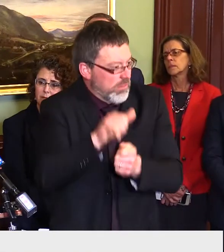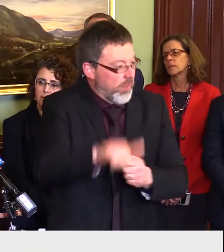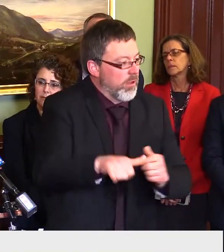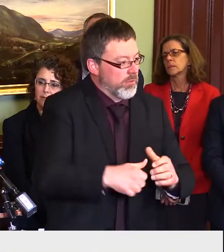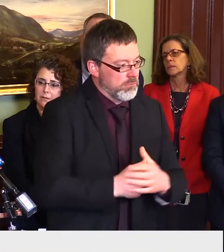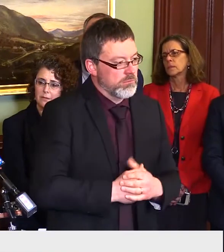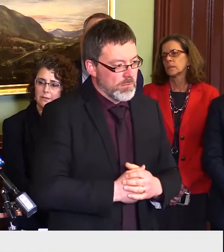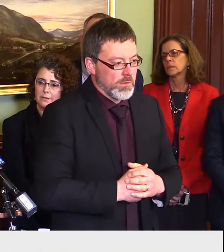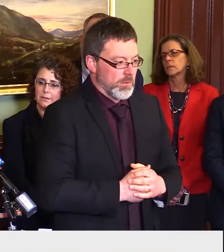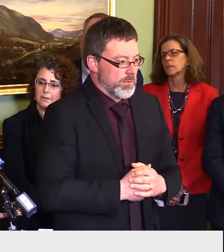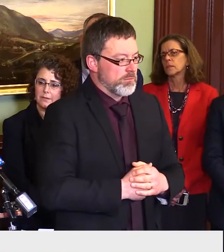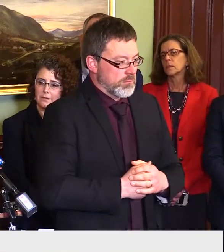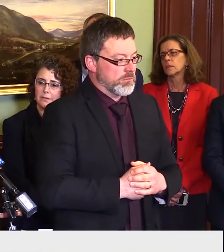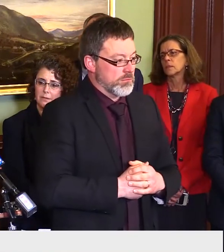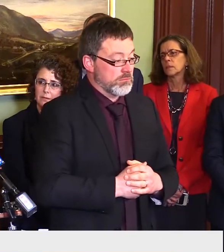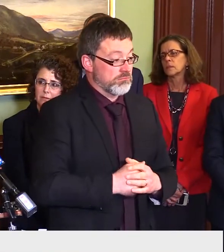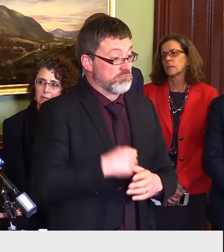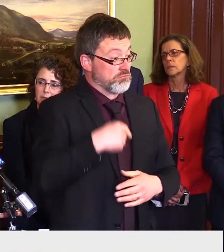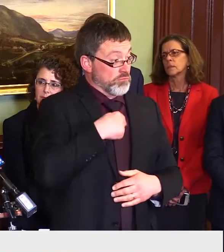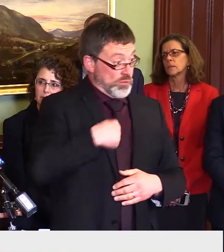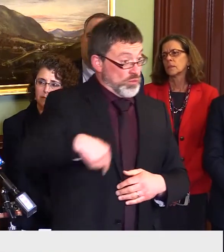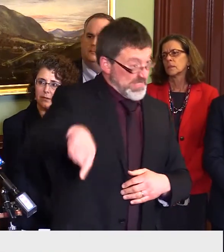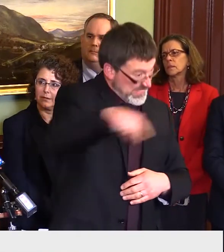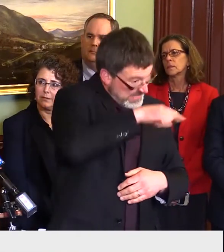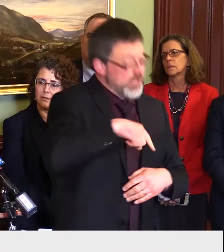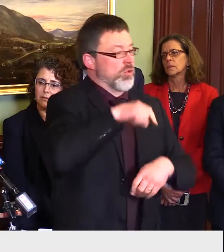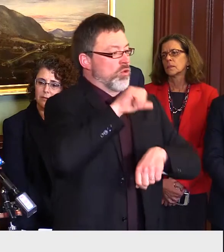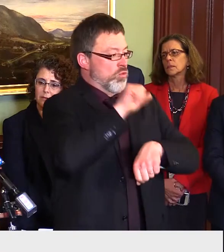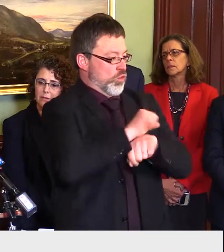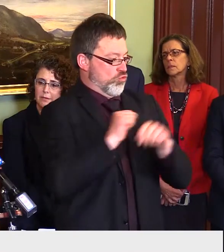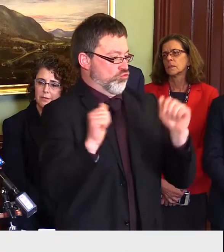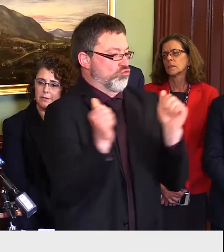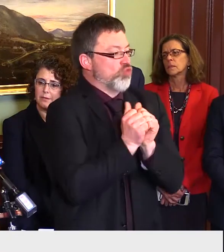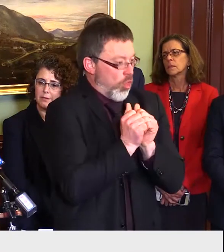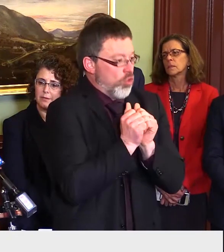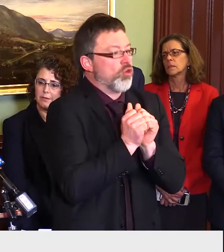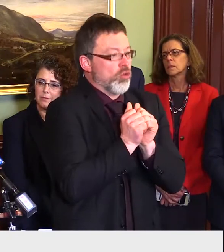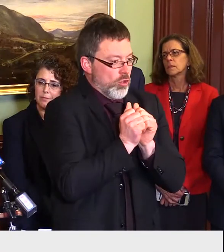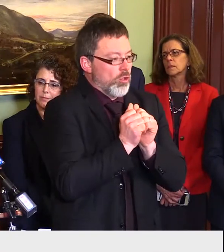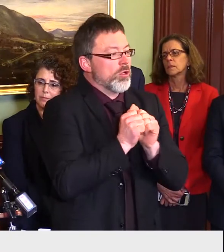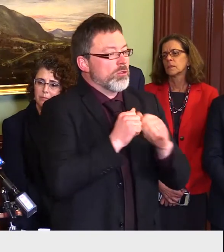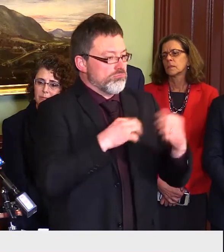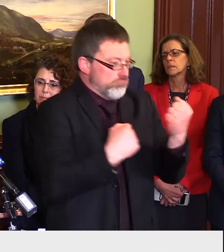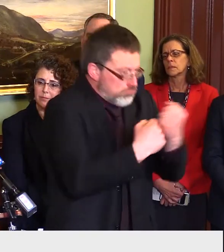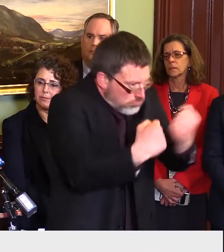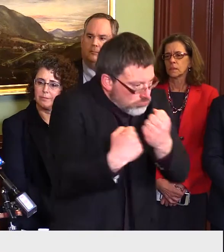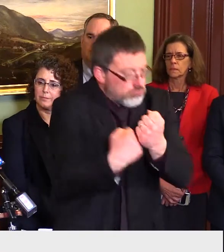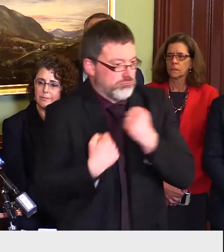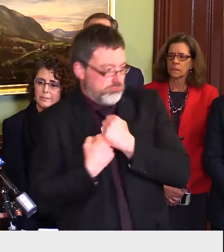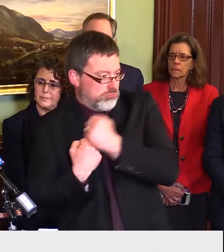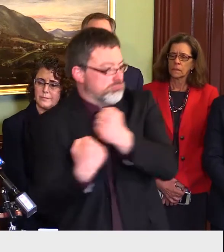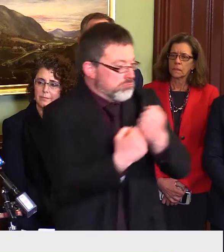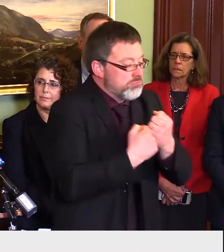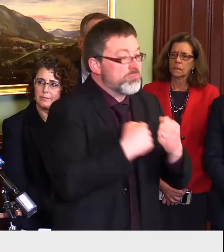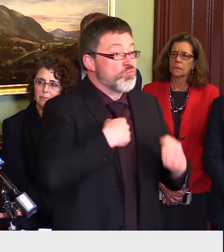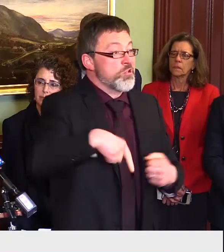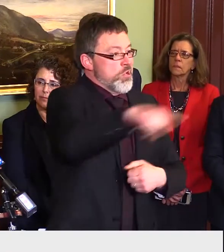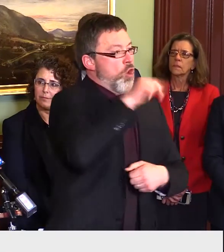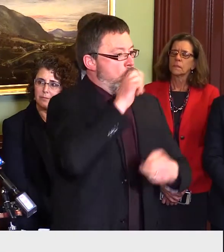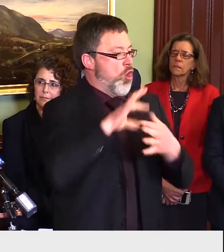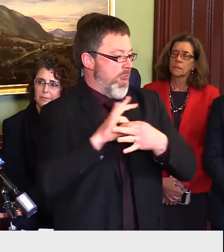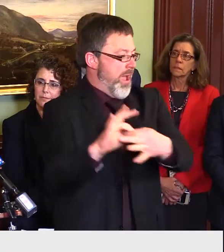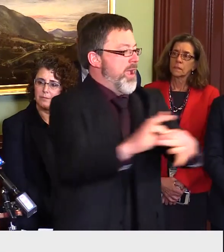virus, and this will unite us in our actions. We will work together as a